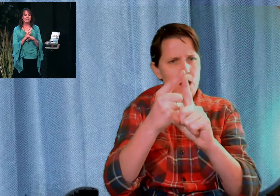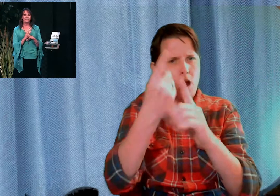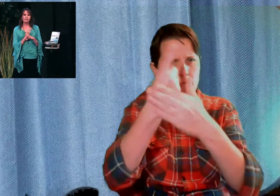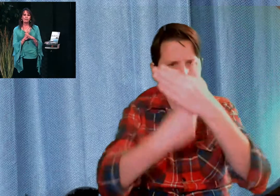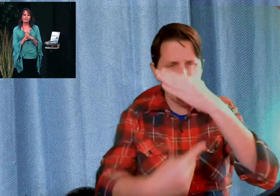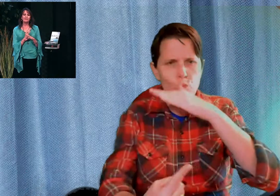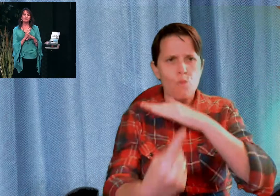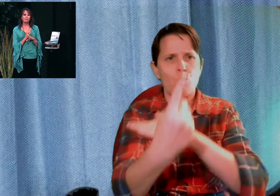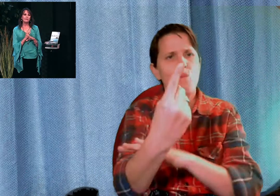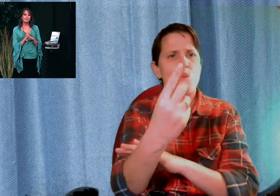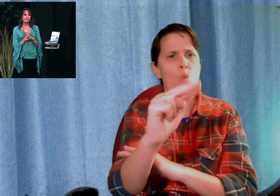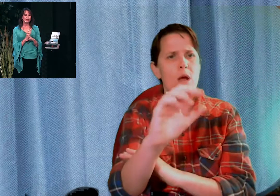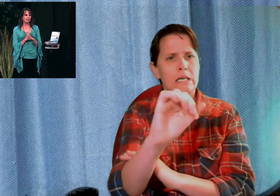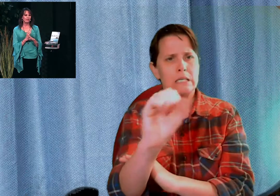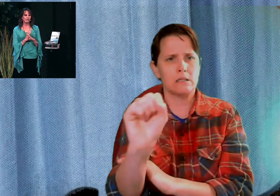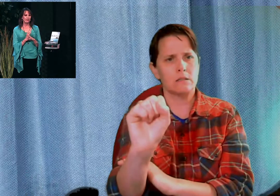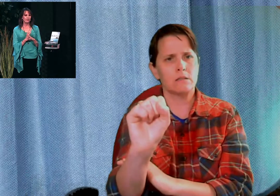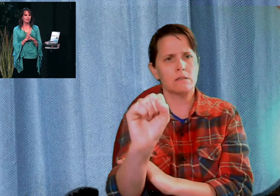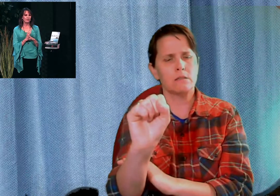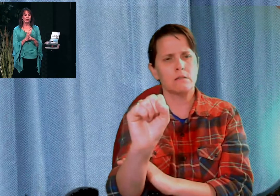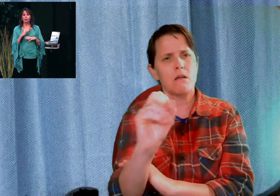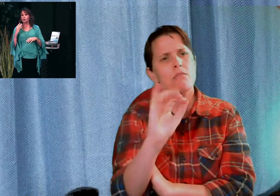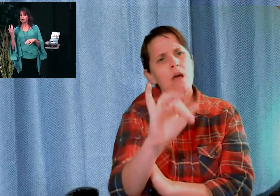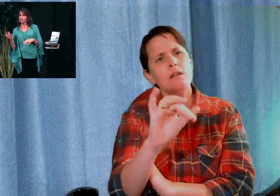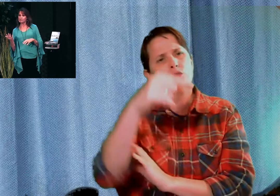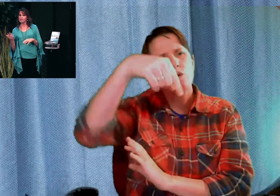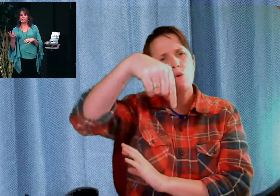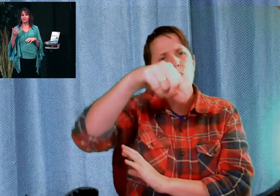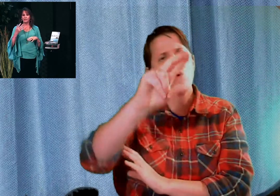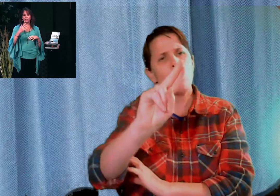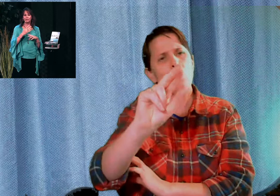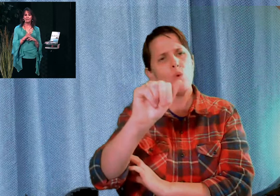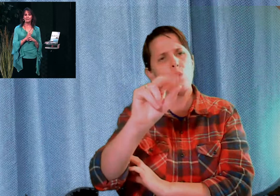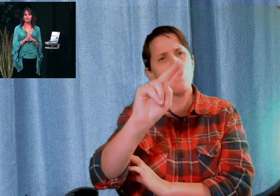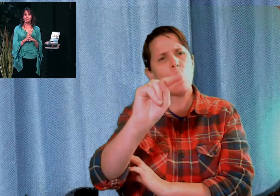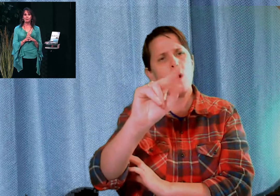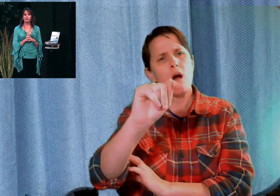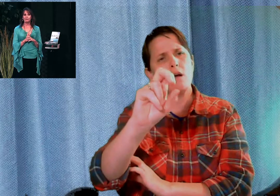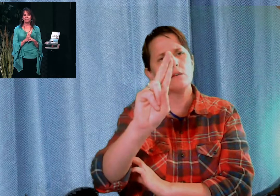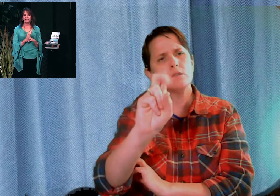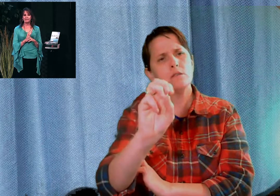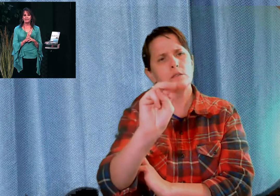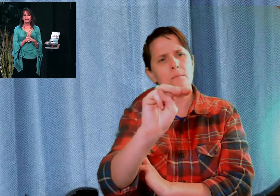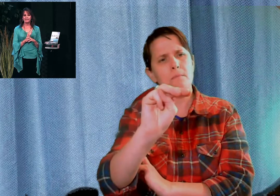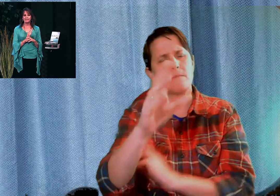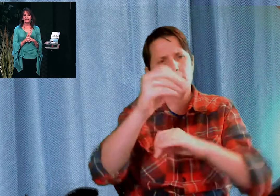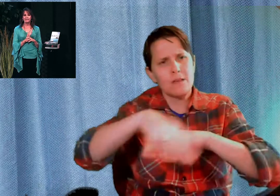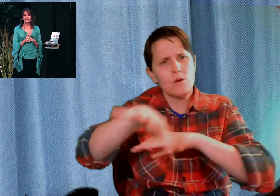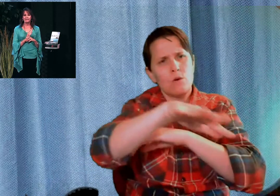Ease can be said to be the quantum field, or the quantum field can be said to be a point of